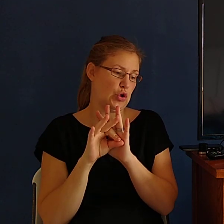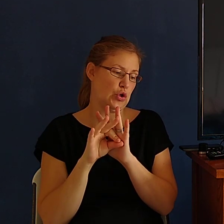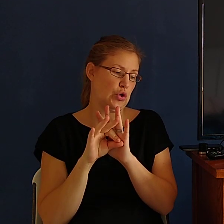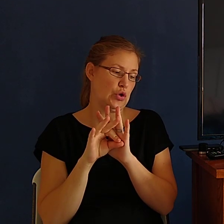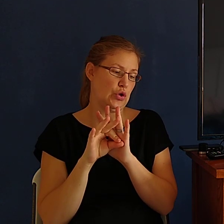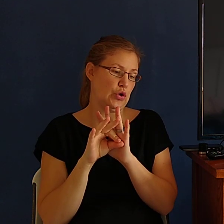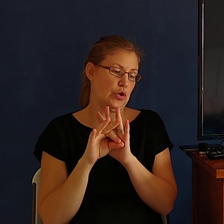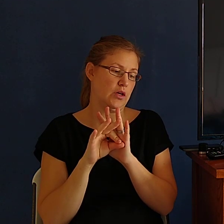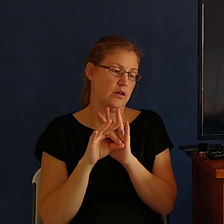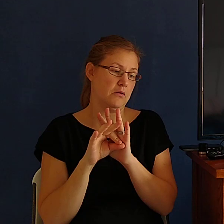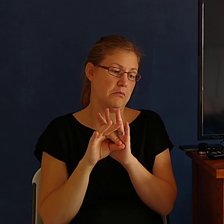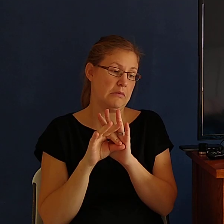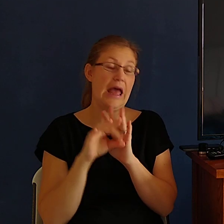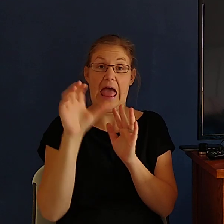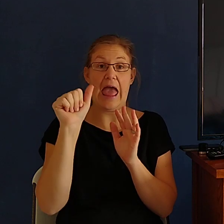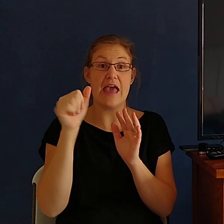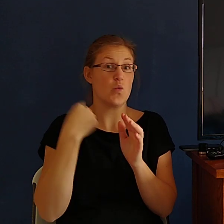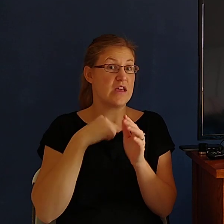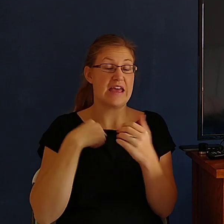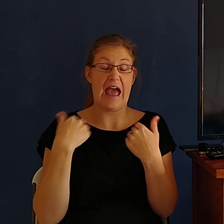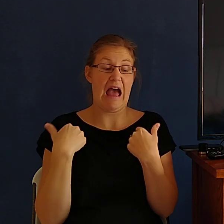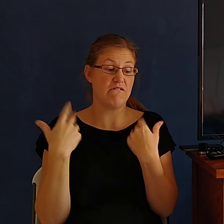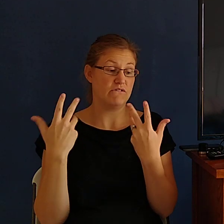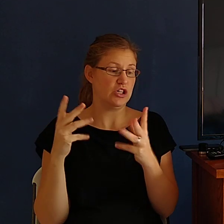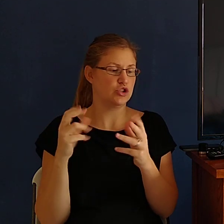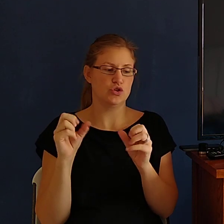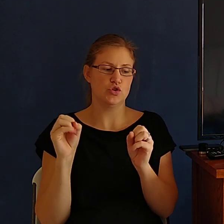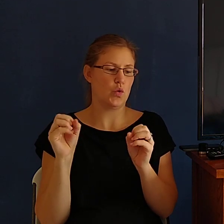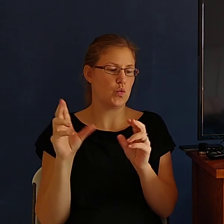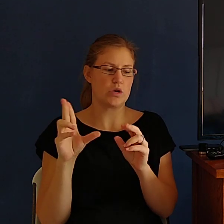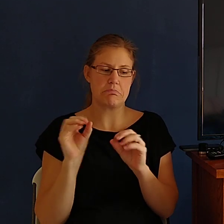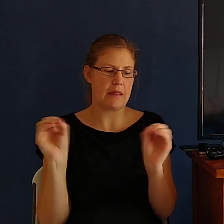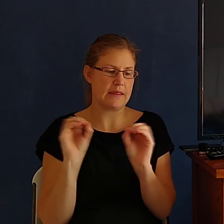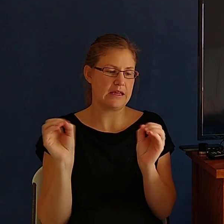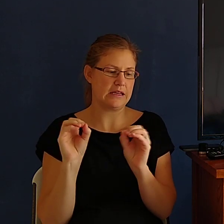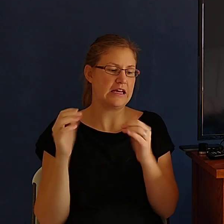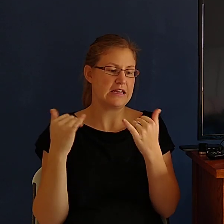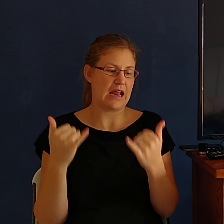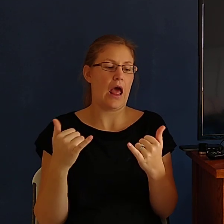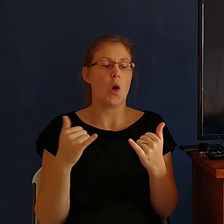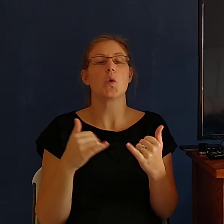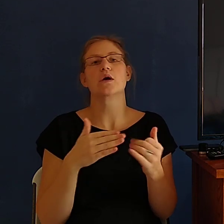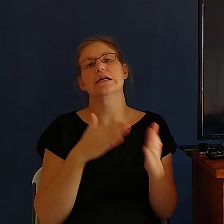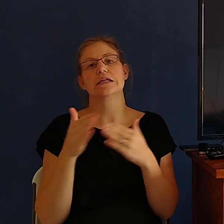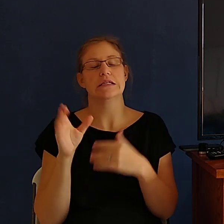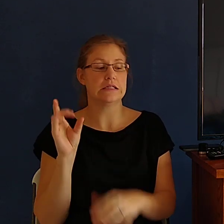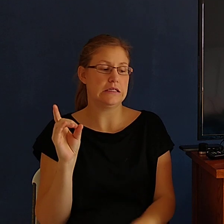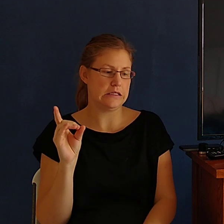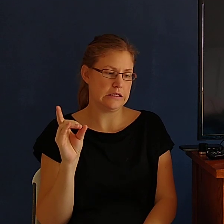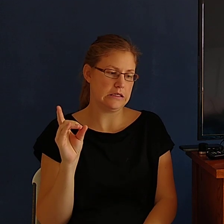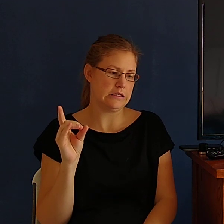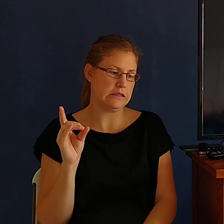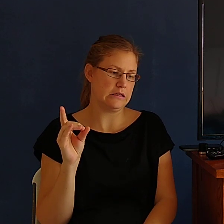A is discovered, so there is nothing. Now let's go to D. D, there is an